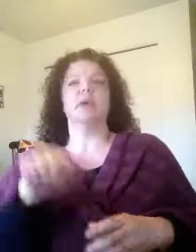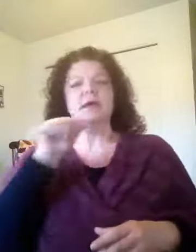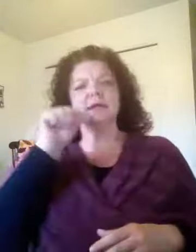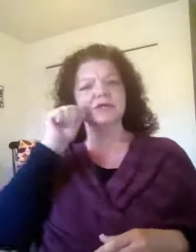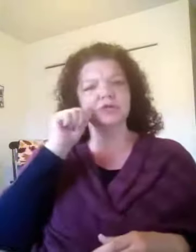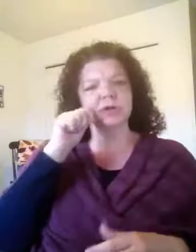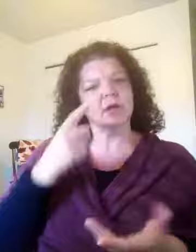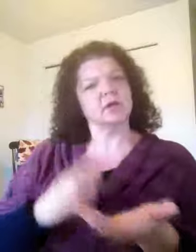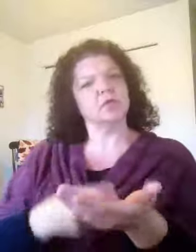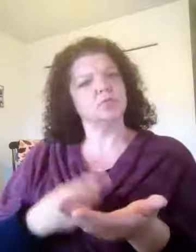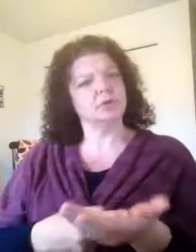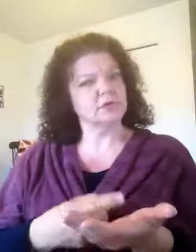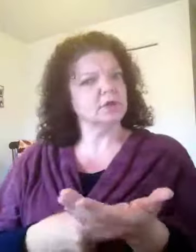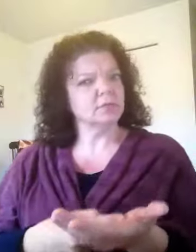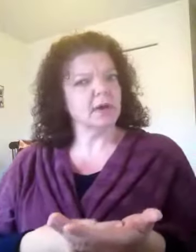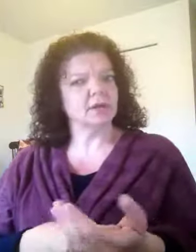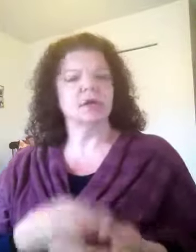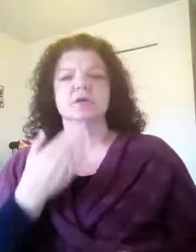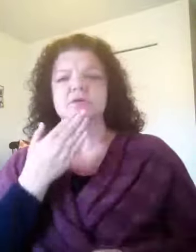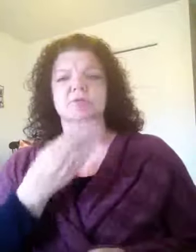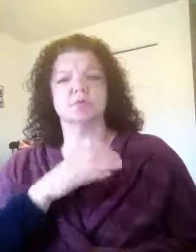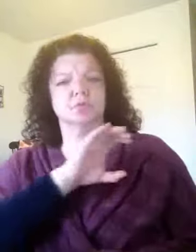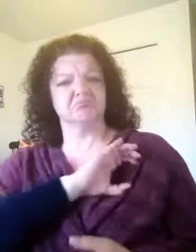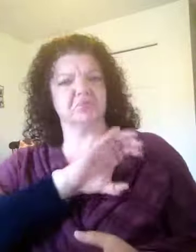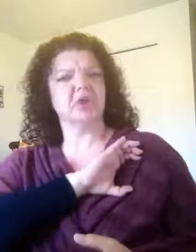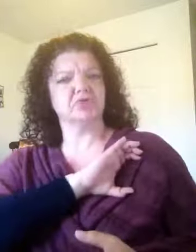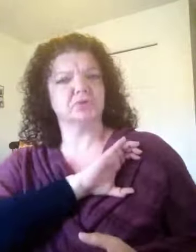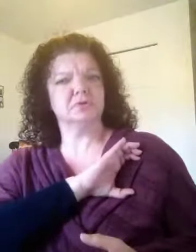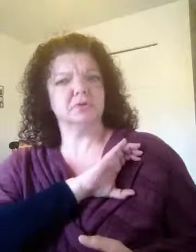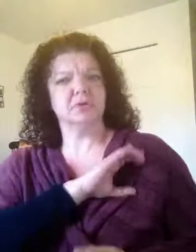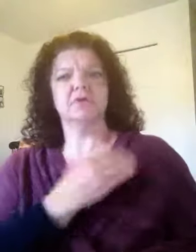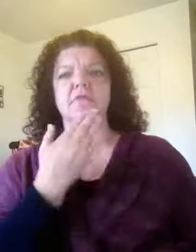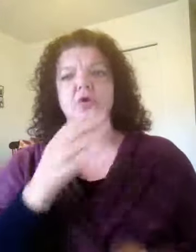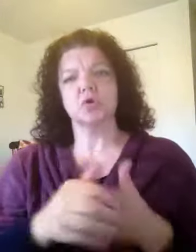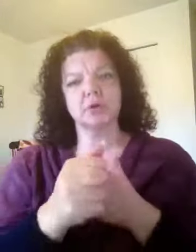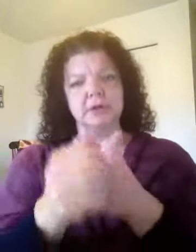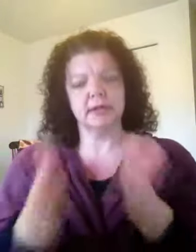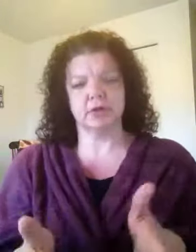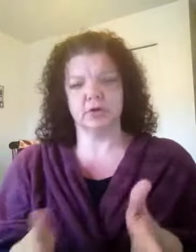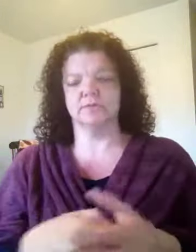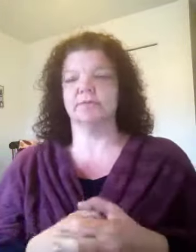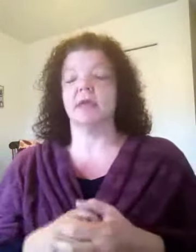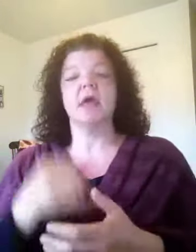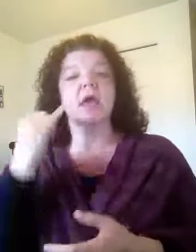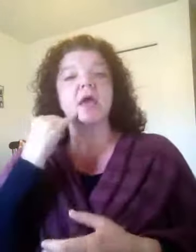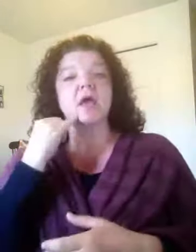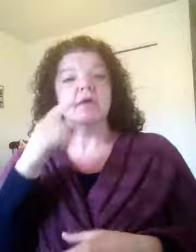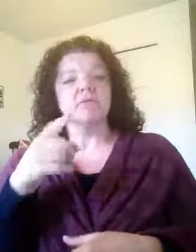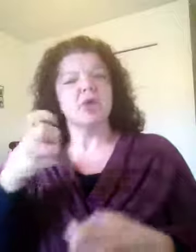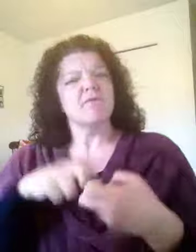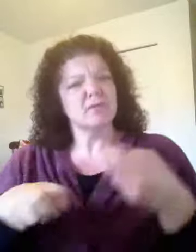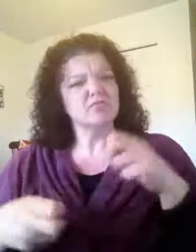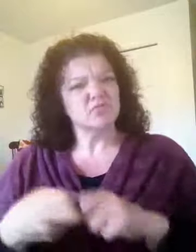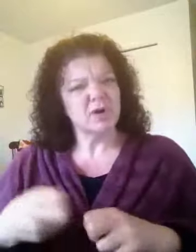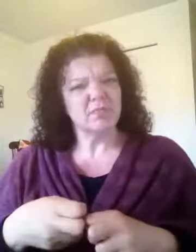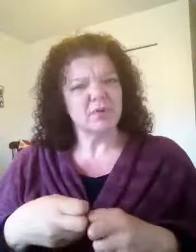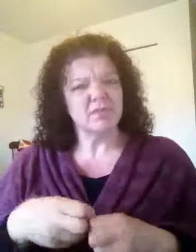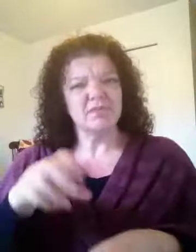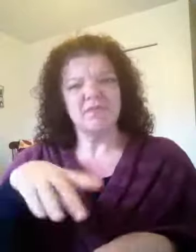leader. Here's some wonderful words. If you're having trouble coming up with what that character trait is that matches their